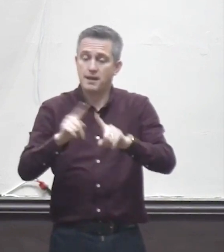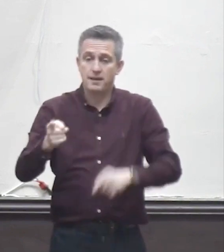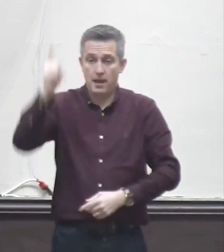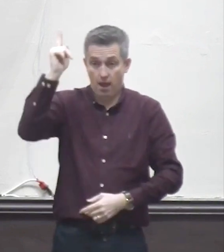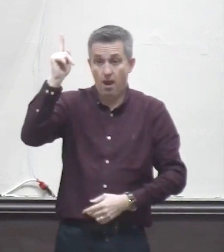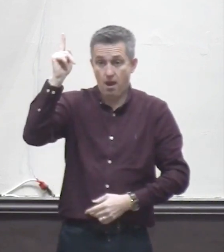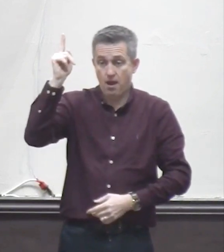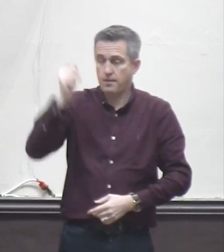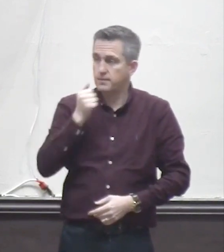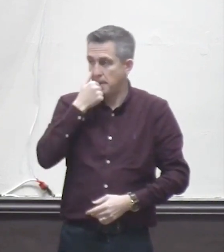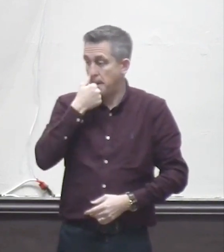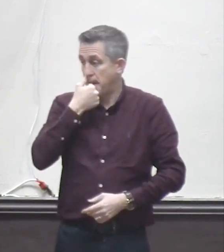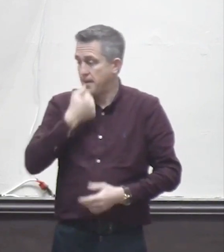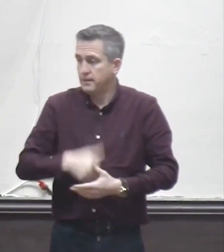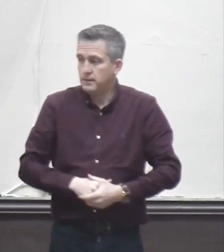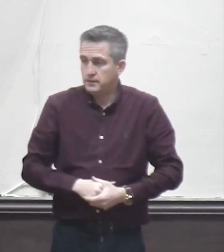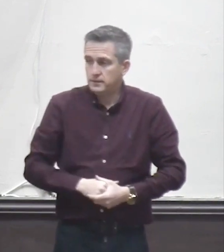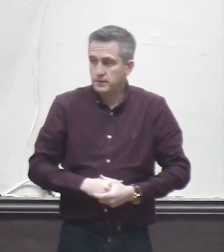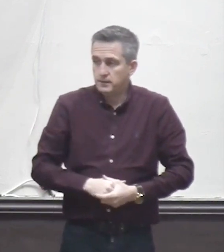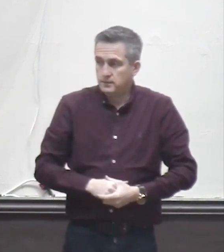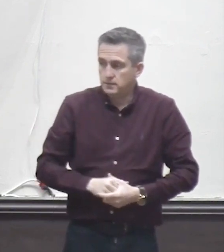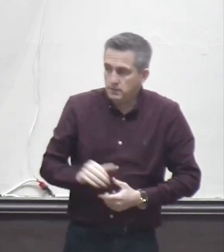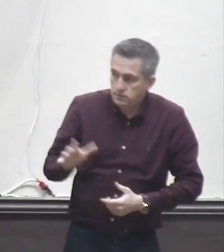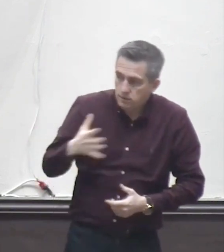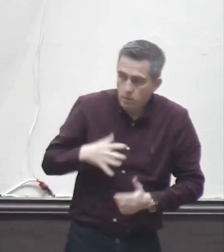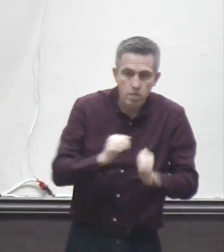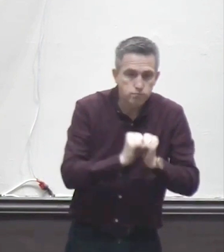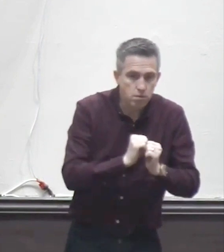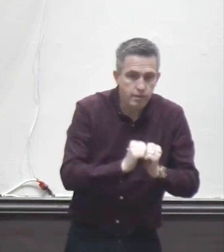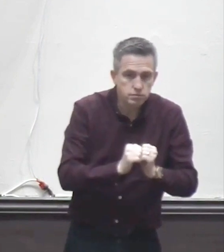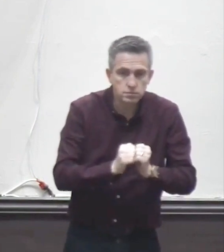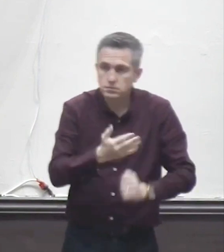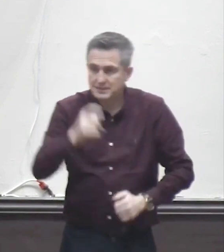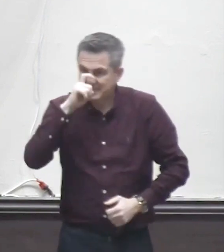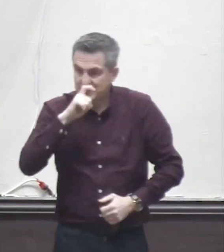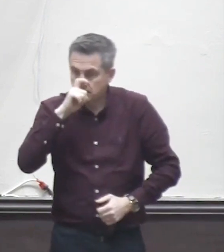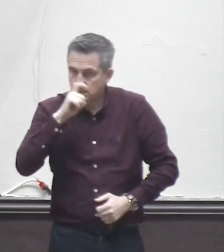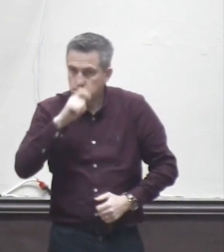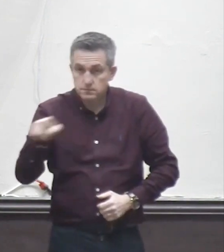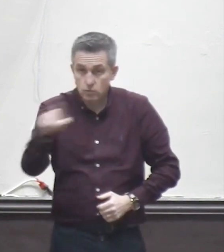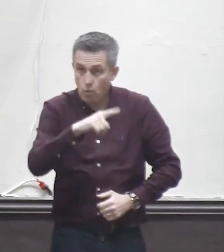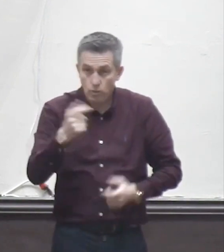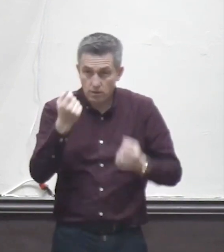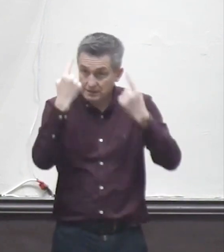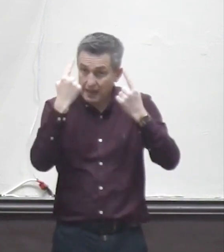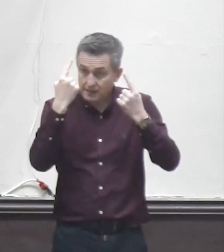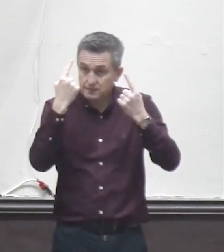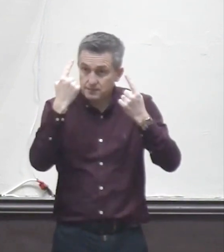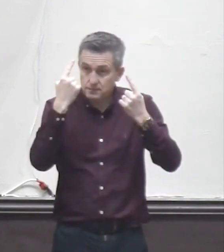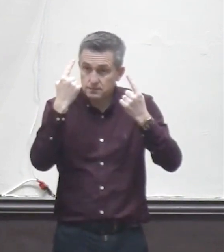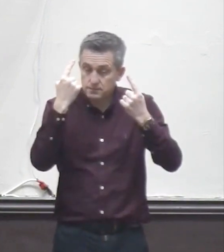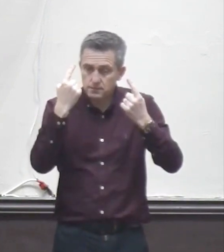This is a general understanding, and I hope that the brothers and sisters will follow me through it. I want you